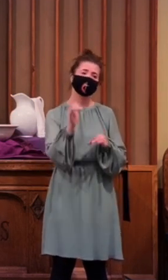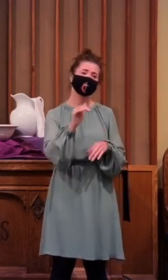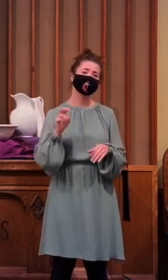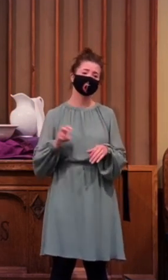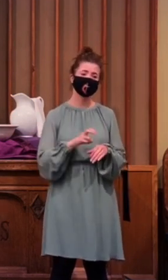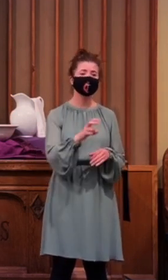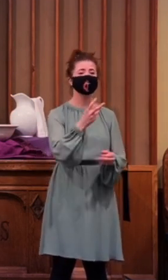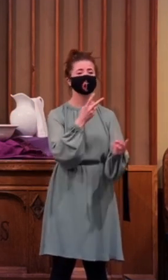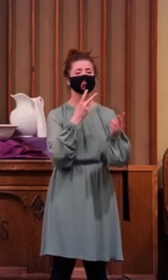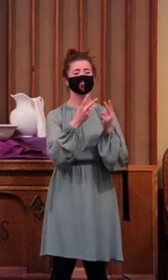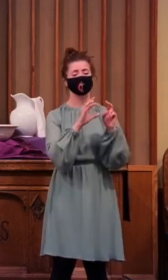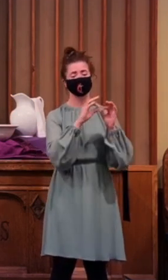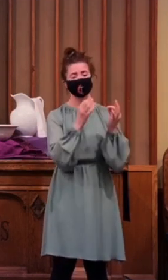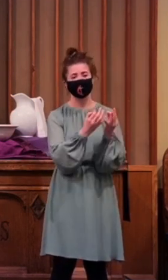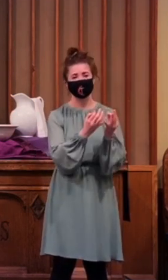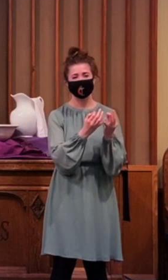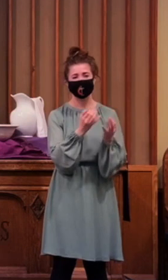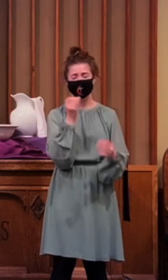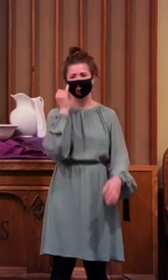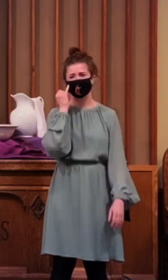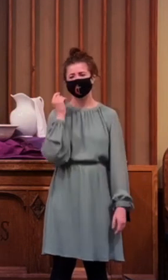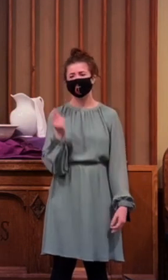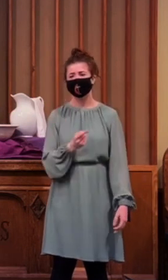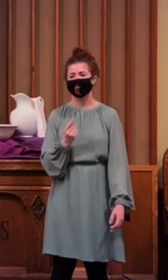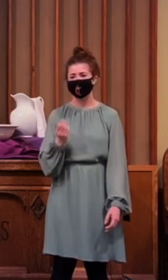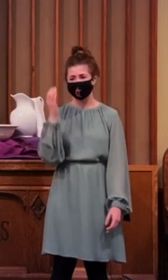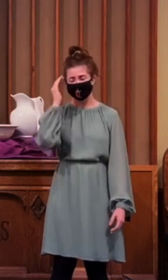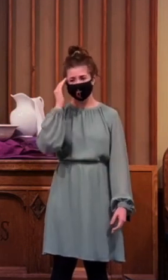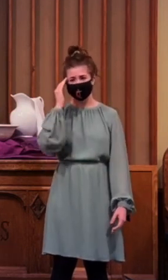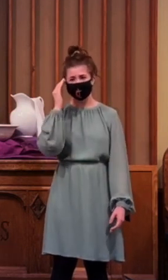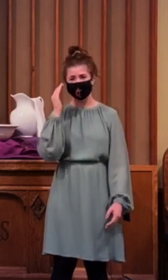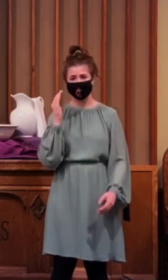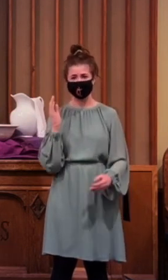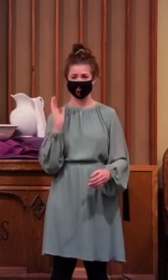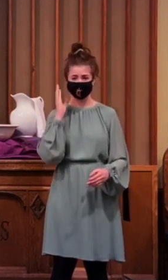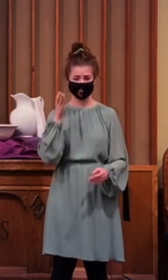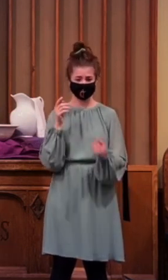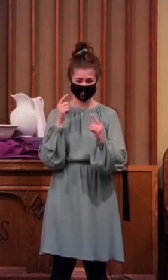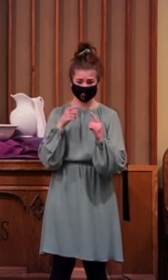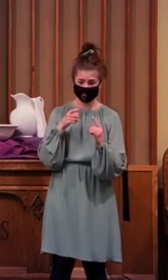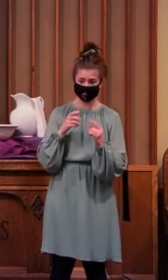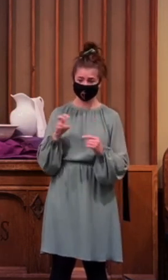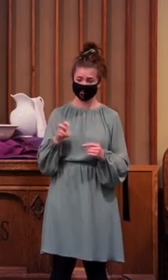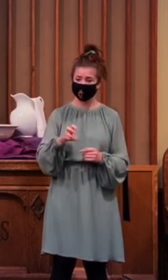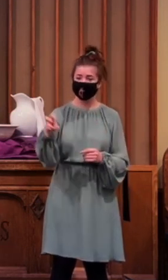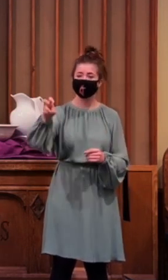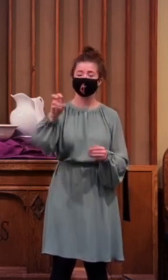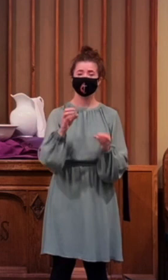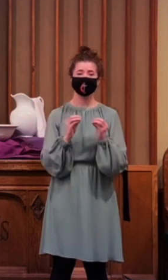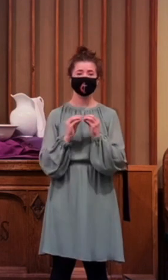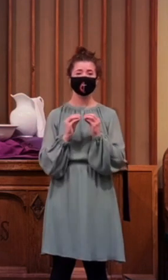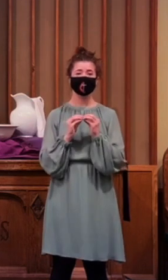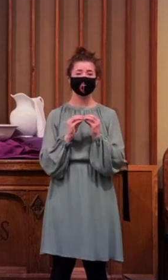family. If only we would have known, we would have prioritized traveling more. If only